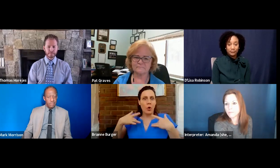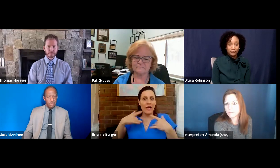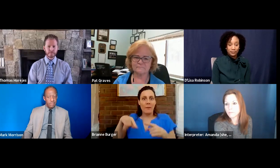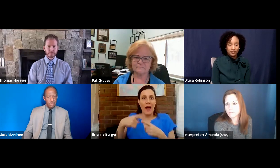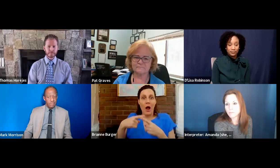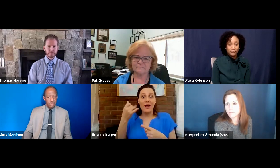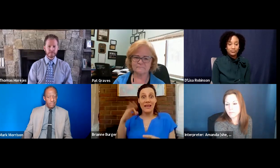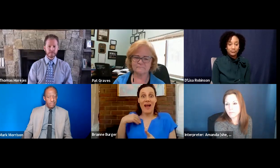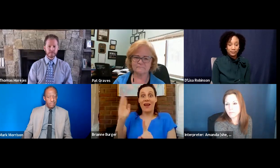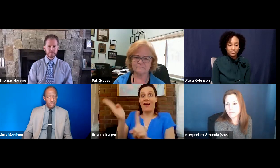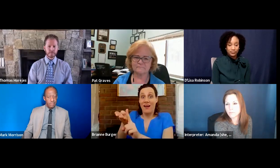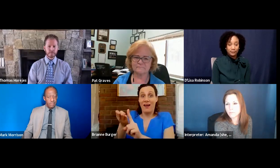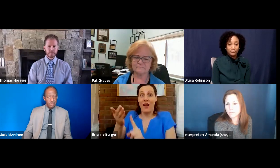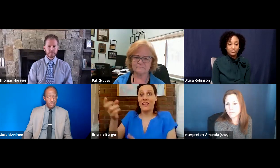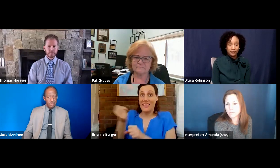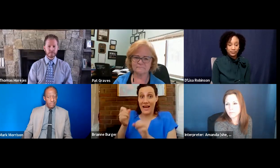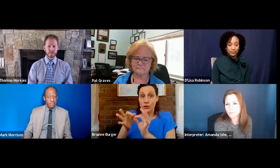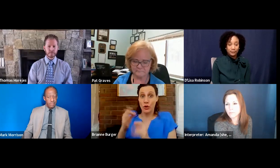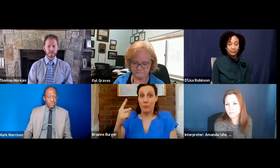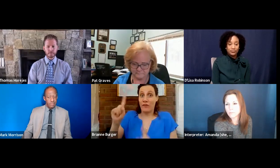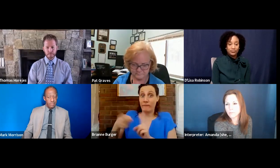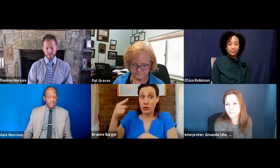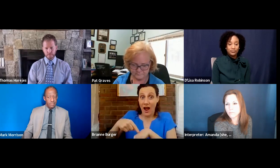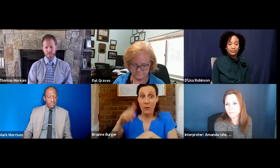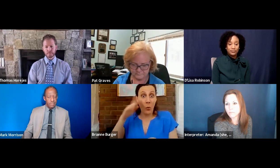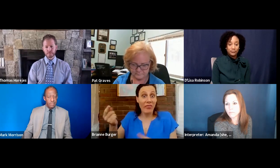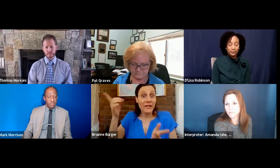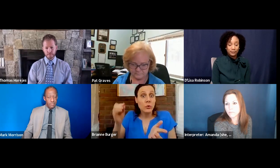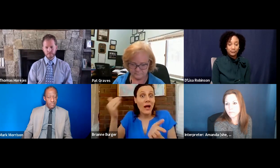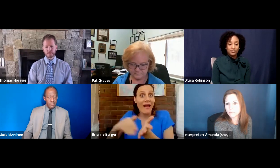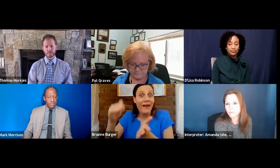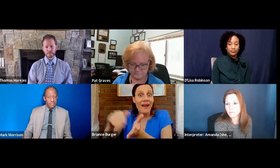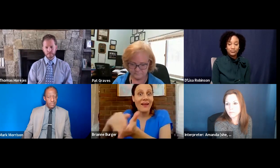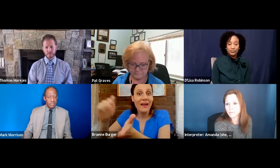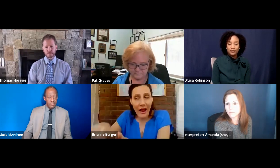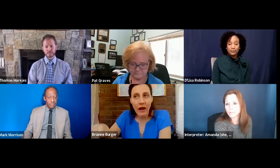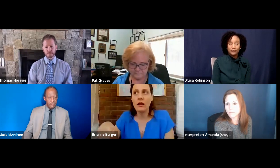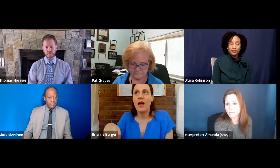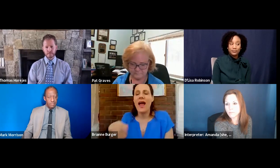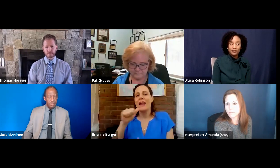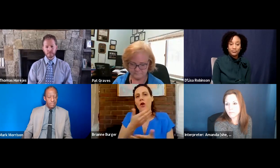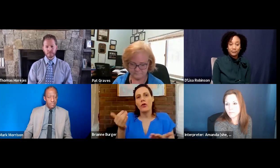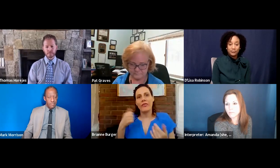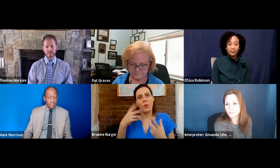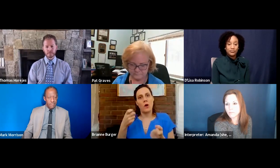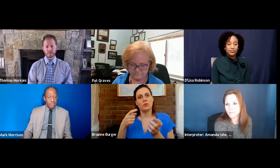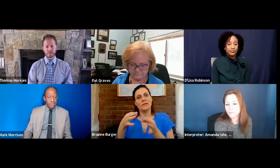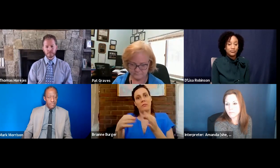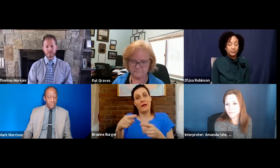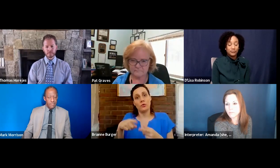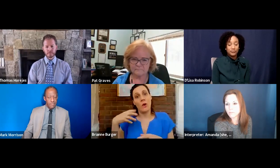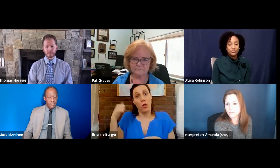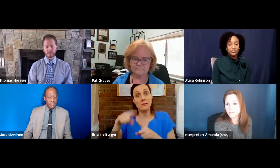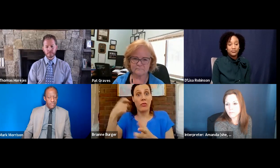very stressful thing to encounter. So then I have to worry about convincing them to get interpreters. And I think if they do this the first time, will they